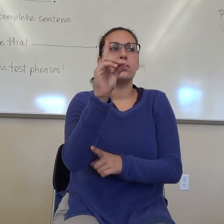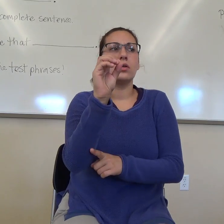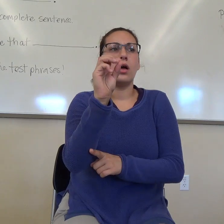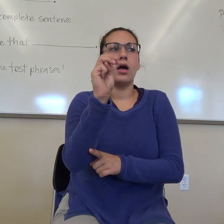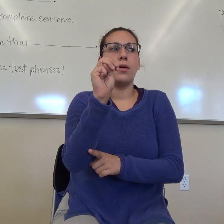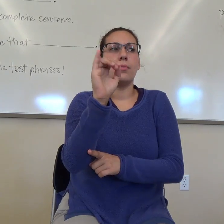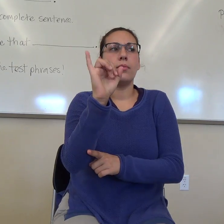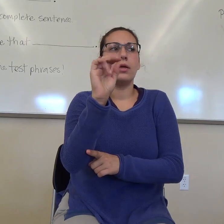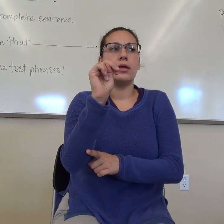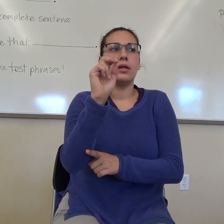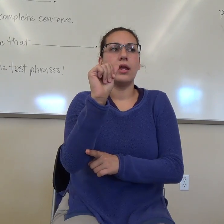Dominate.